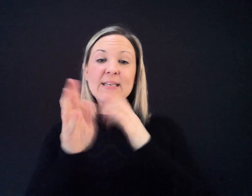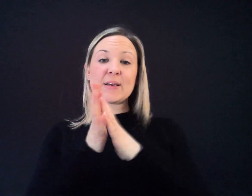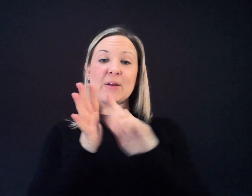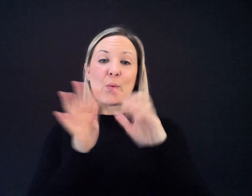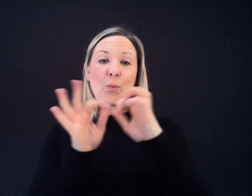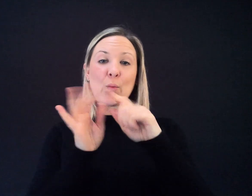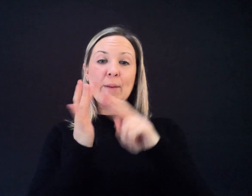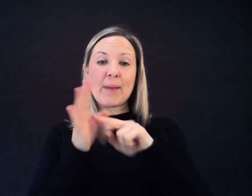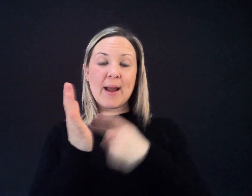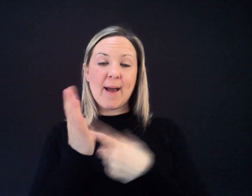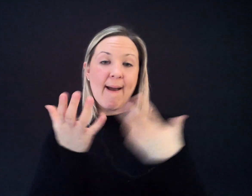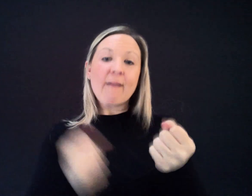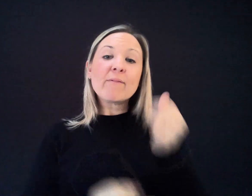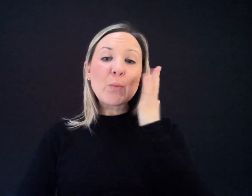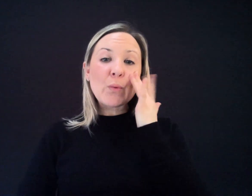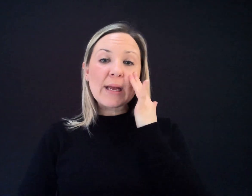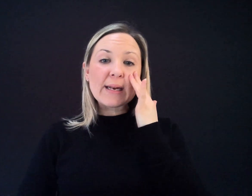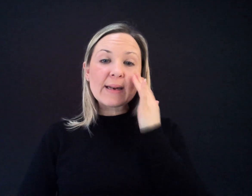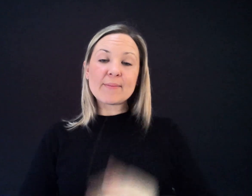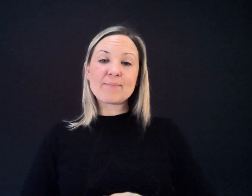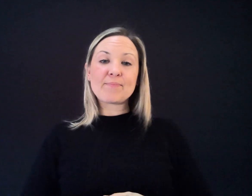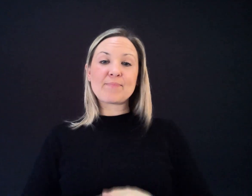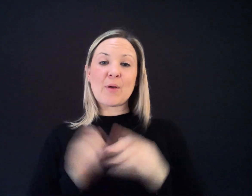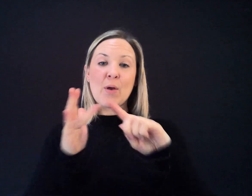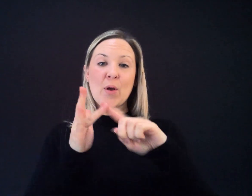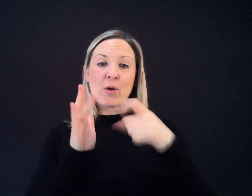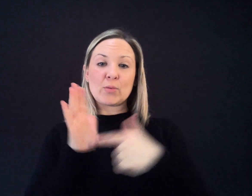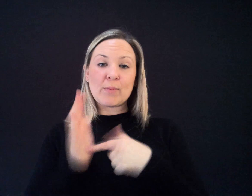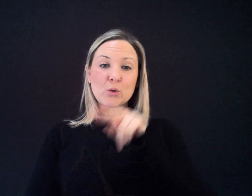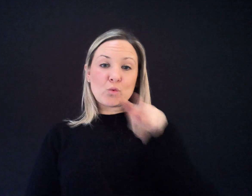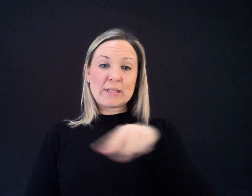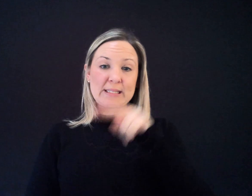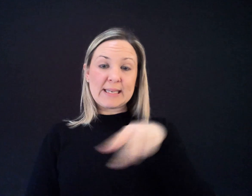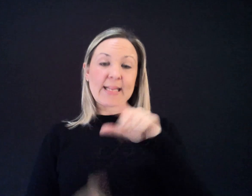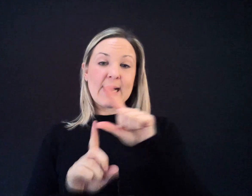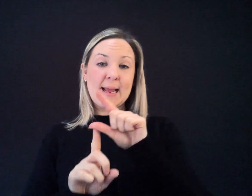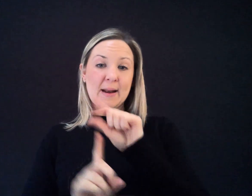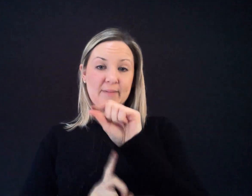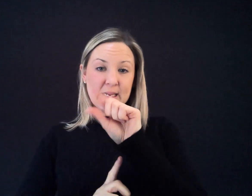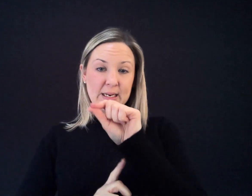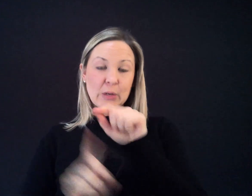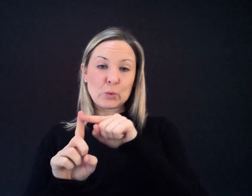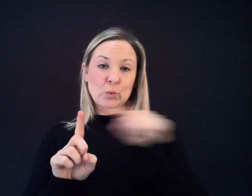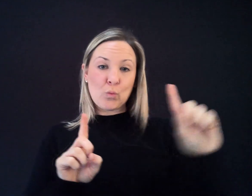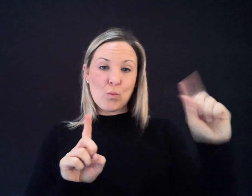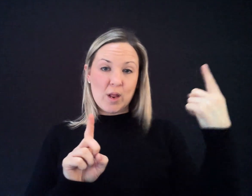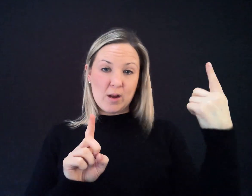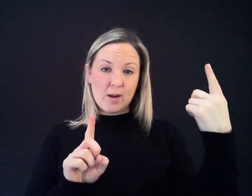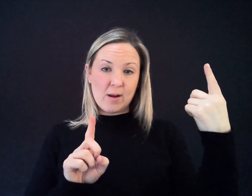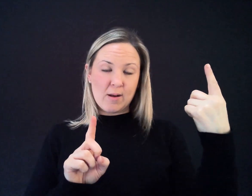the following dates: October 22nd at 11 a.m. to 1 p.m. Canadian time.